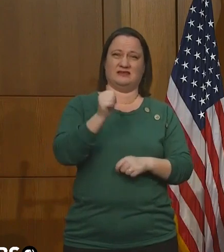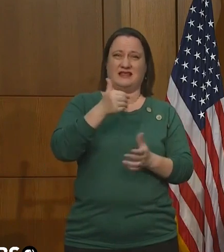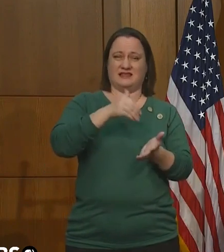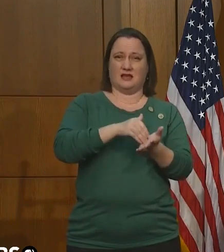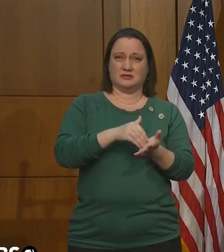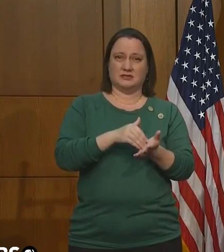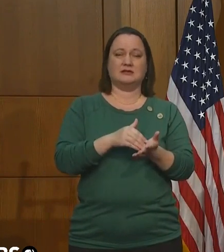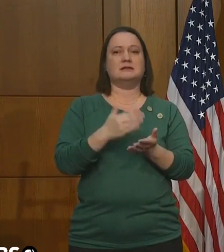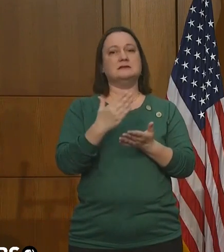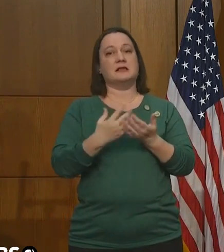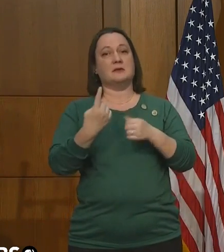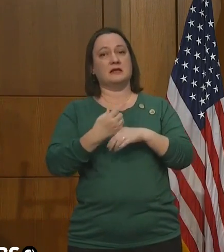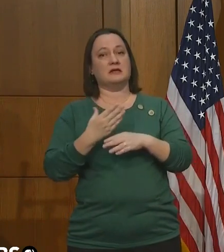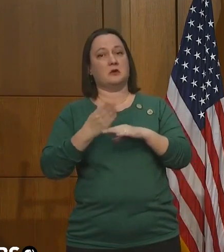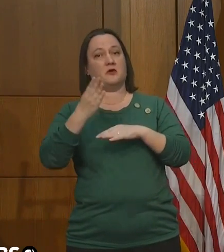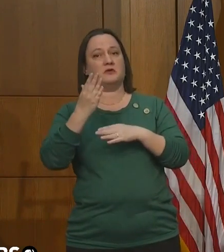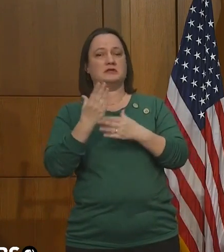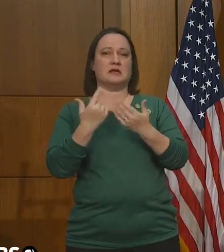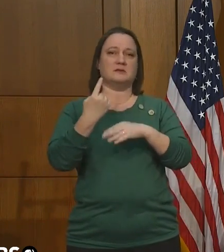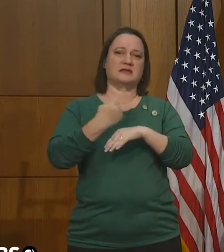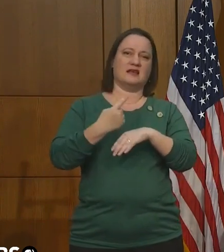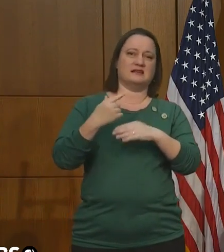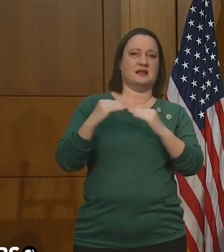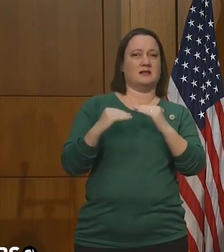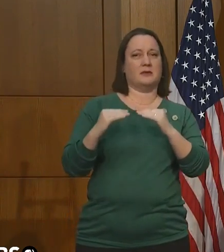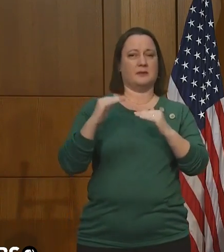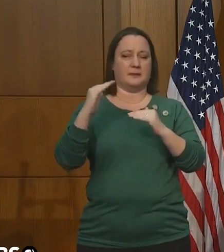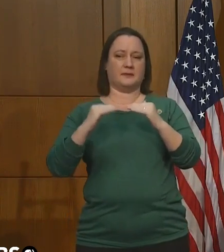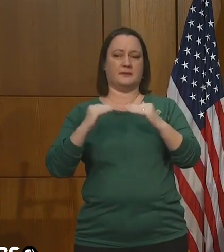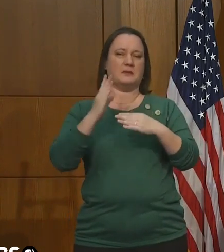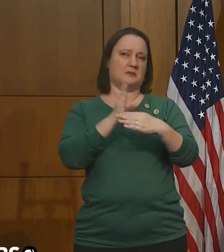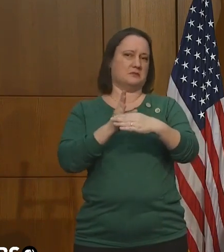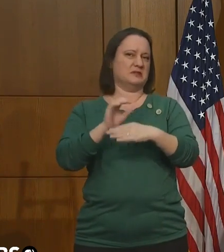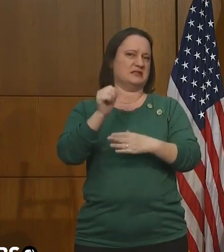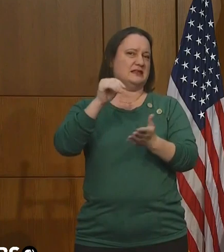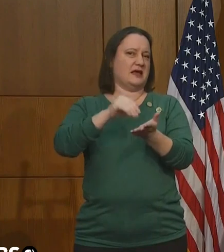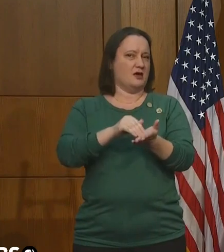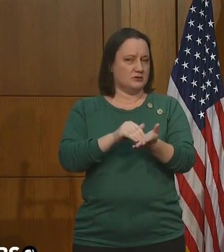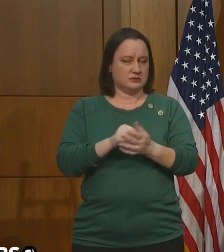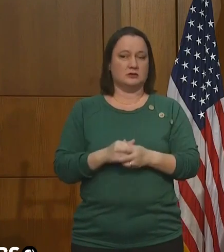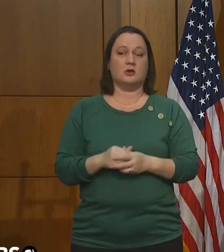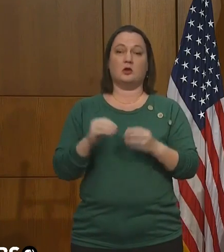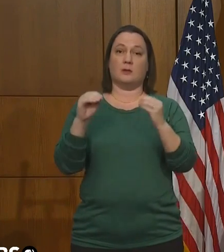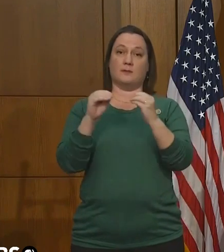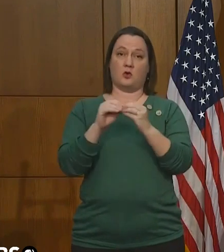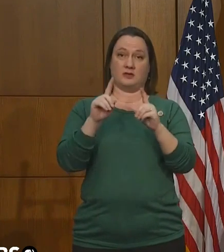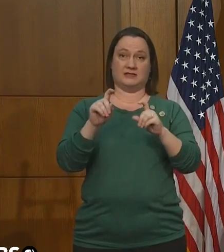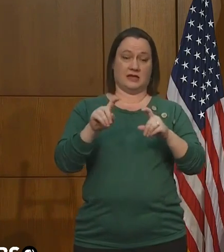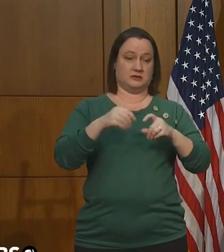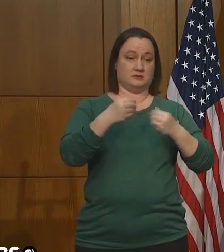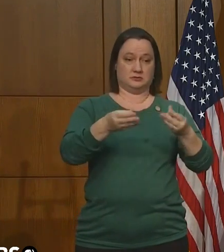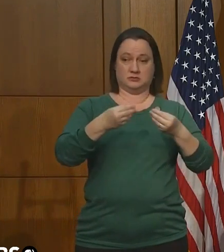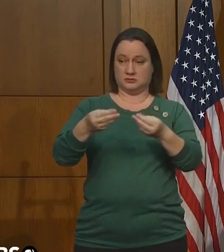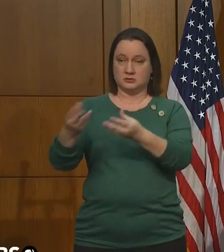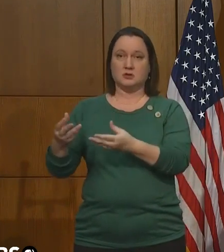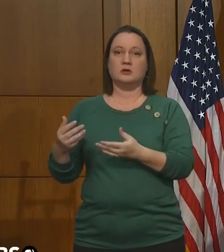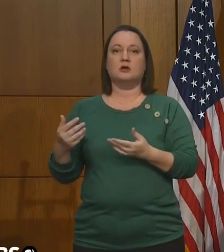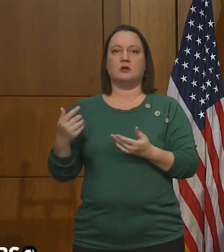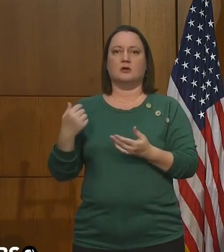little bit more than 10,000, some days less. And so the more we're testing out there, the more positives we're seeing. But